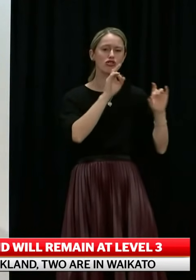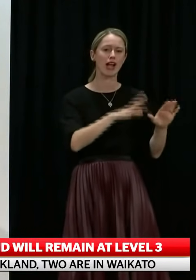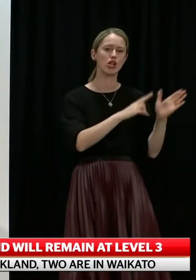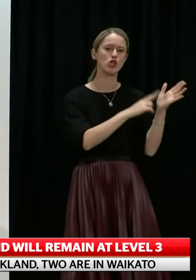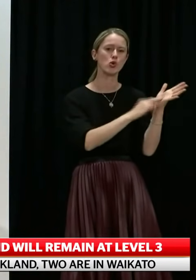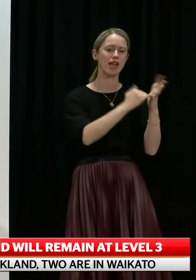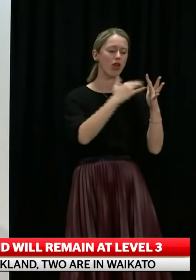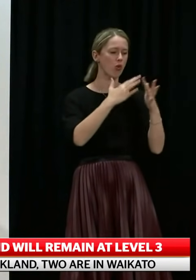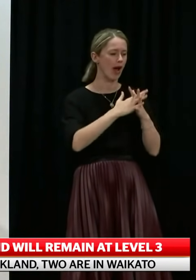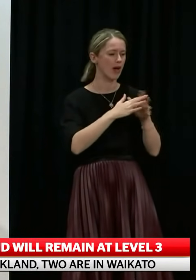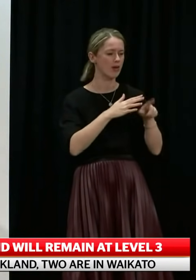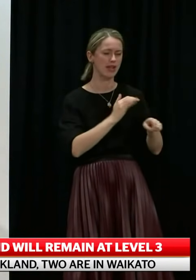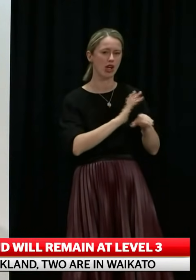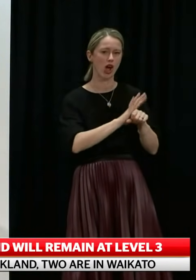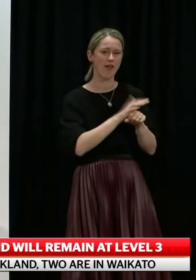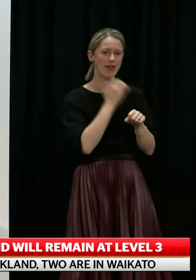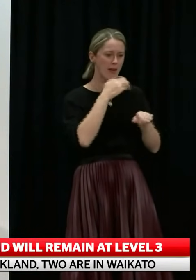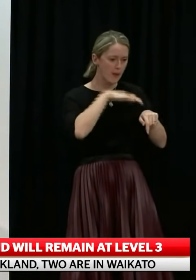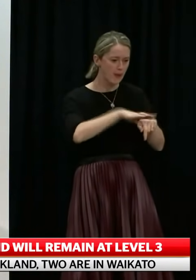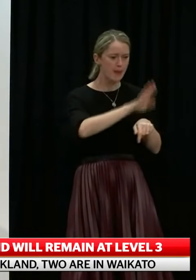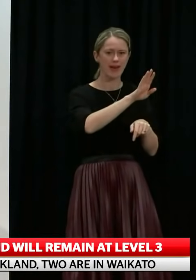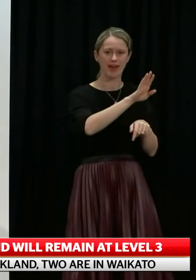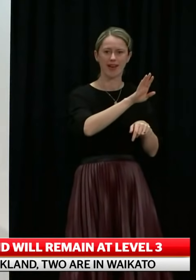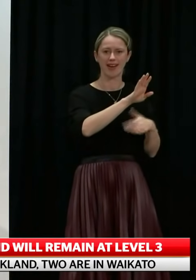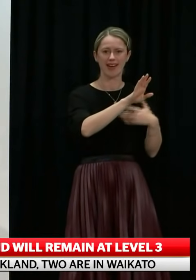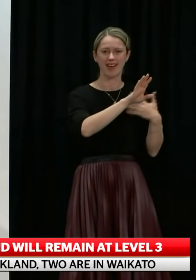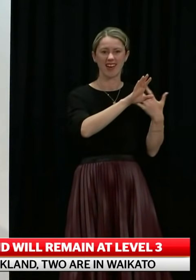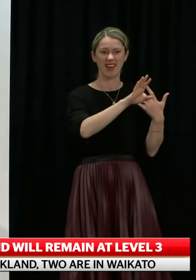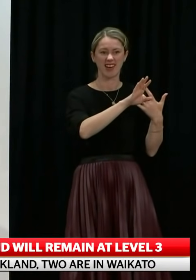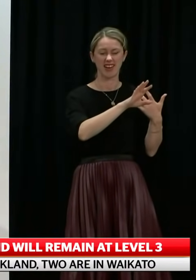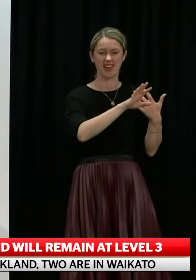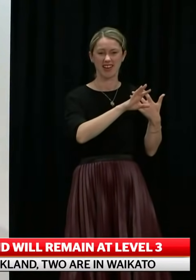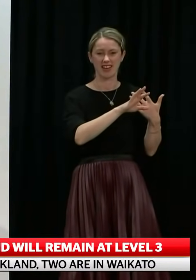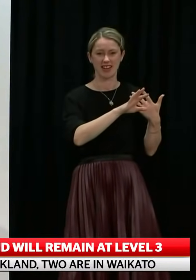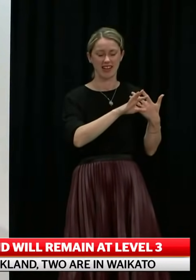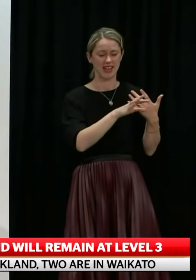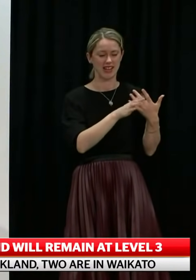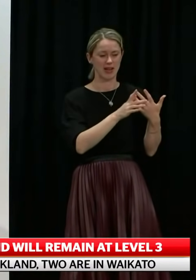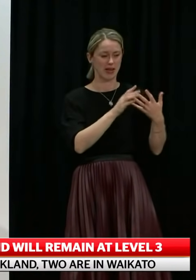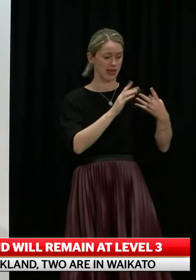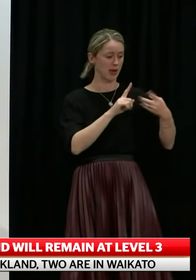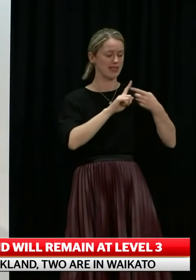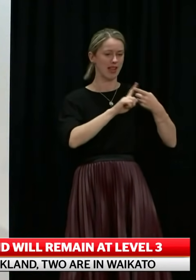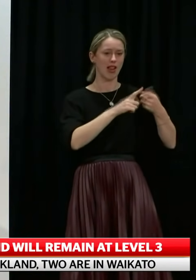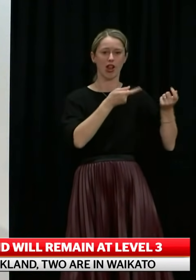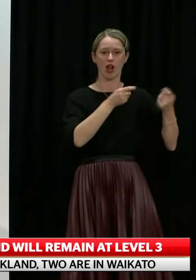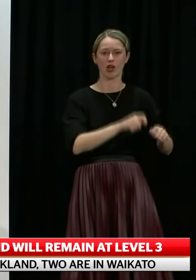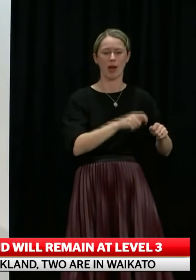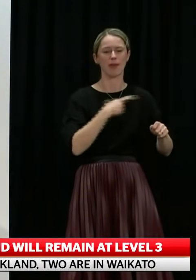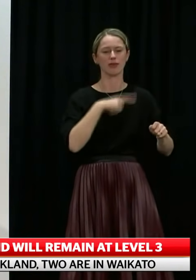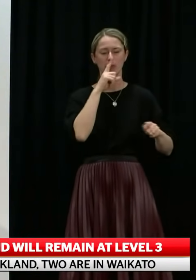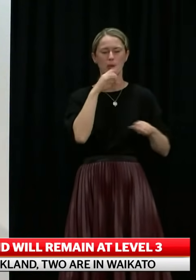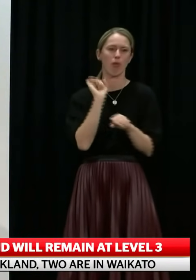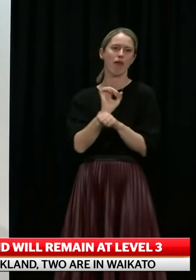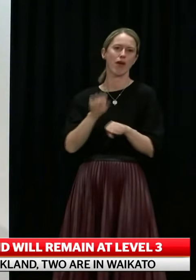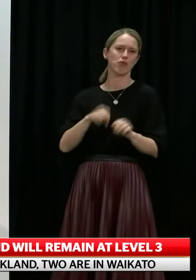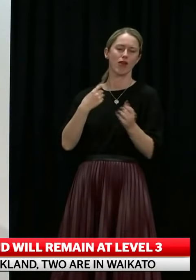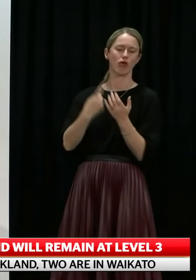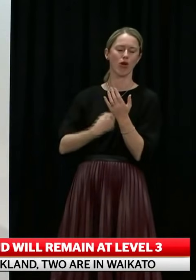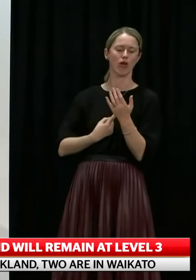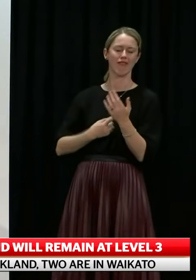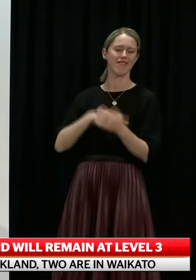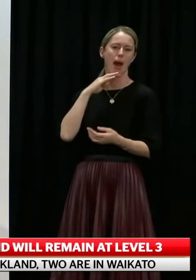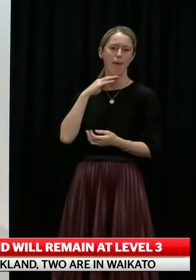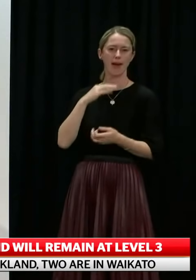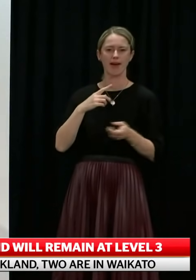they still saw a spike in cases despite not lowering their restrictions because people stopped following them to some extent. So it